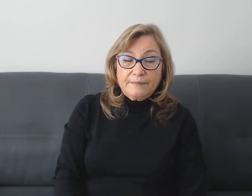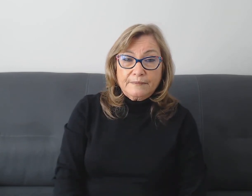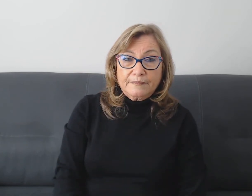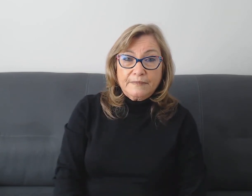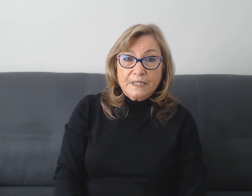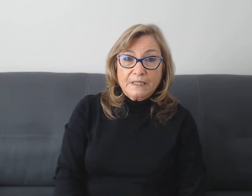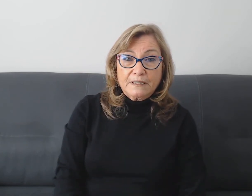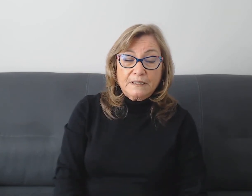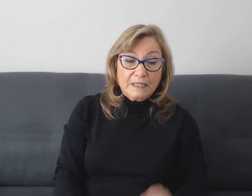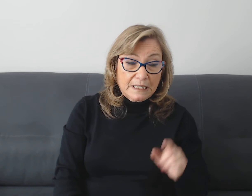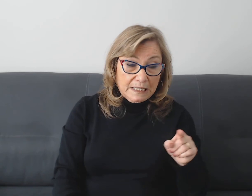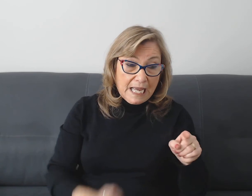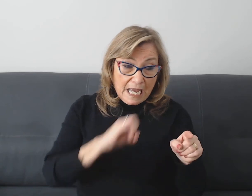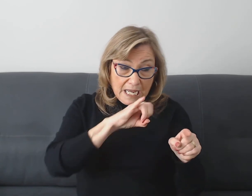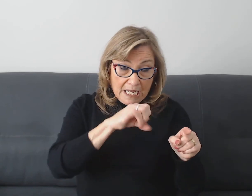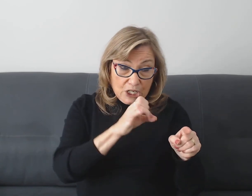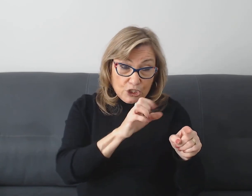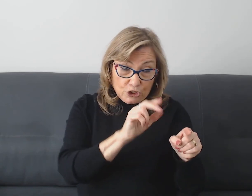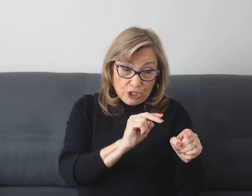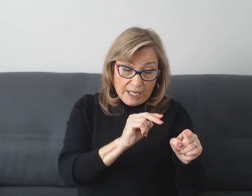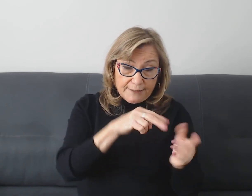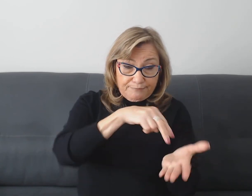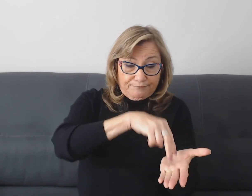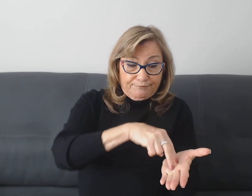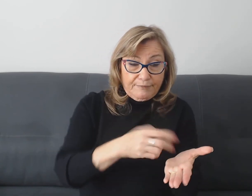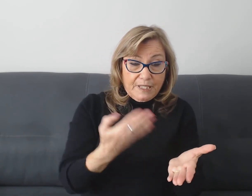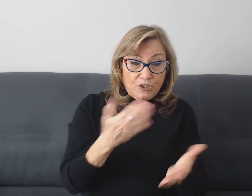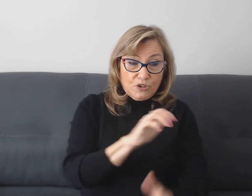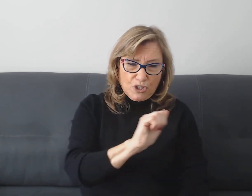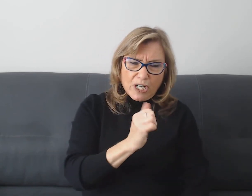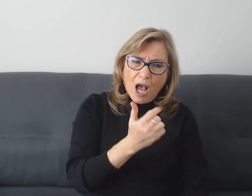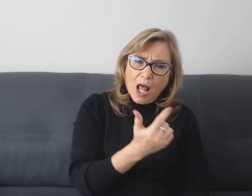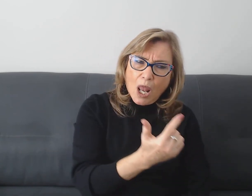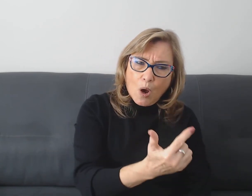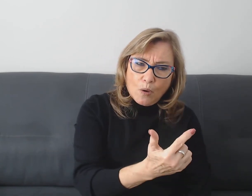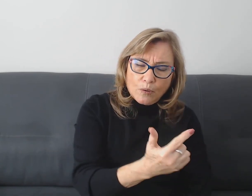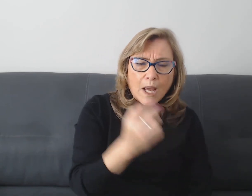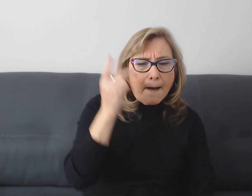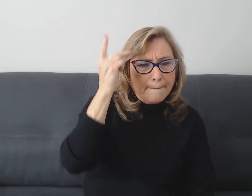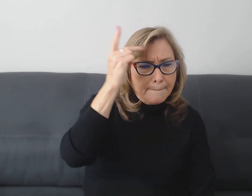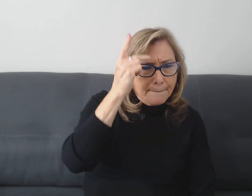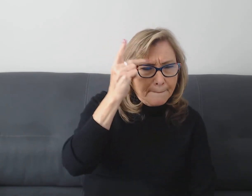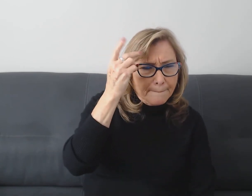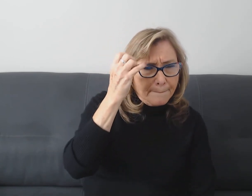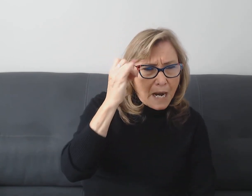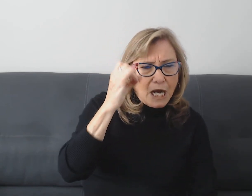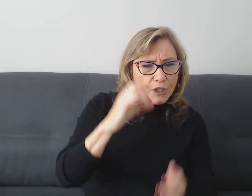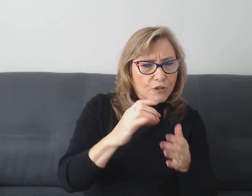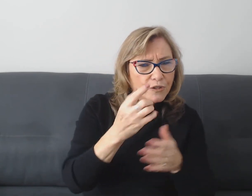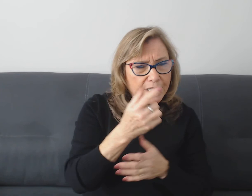Jen stood alone, pondering the logic of her decision.